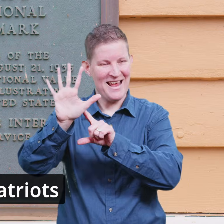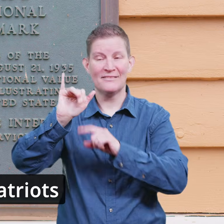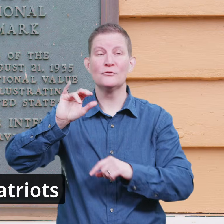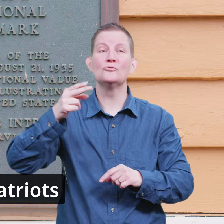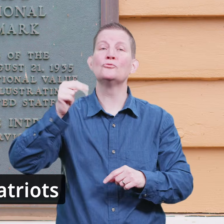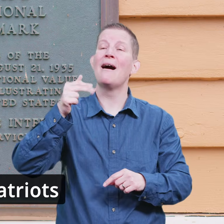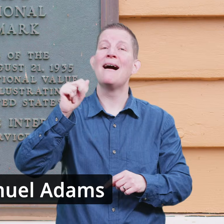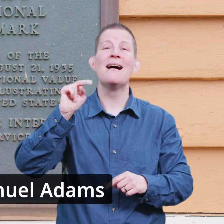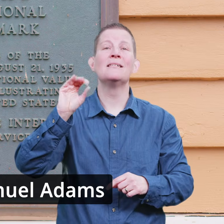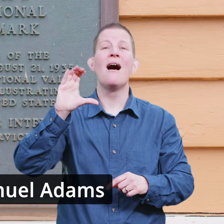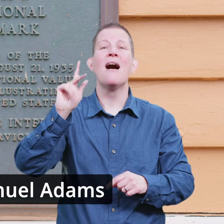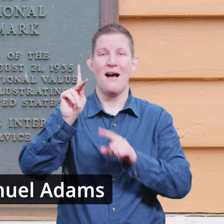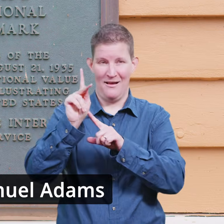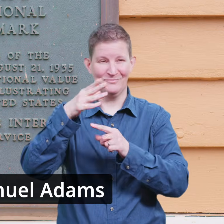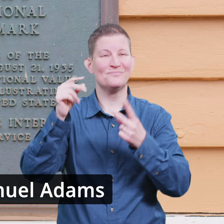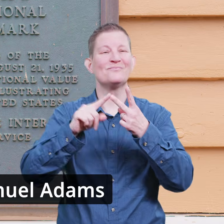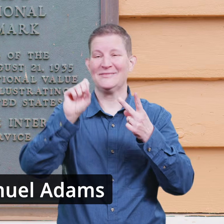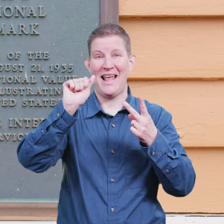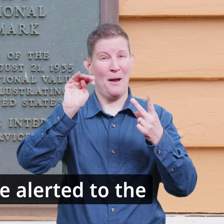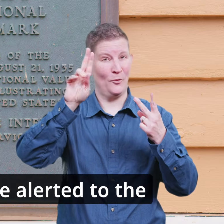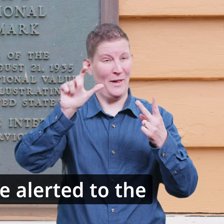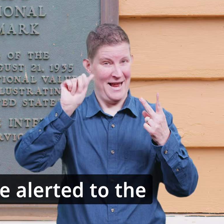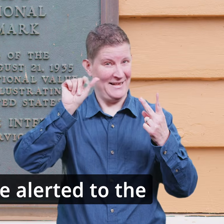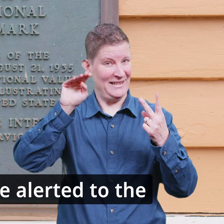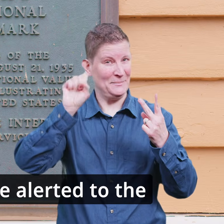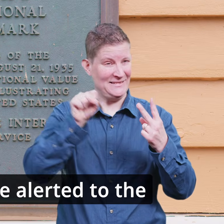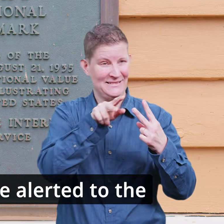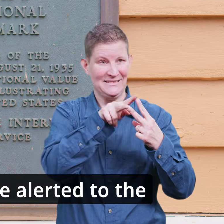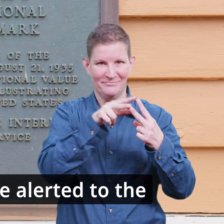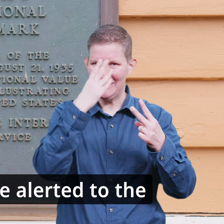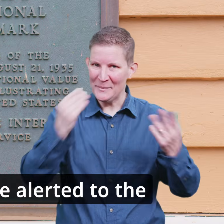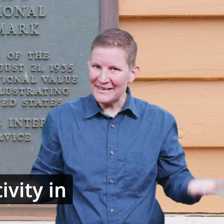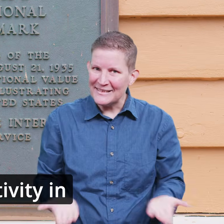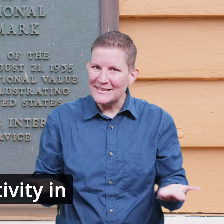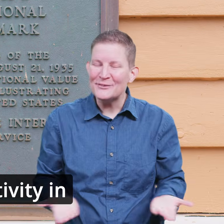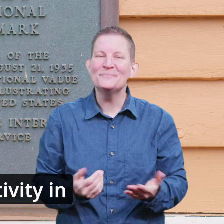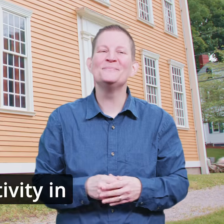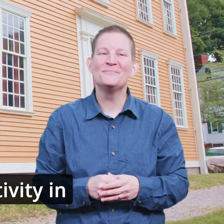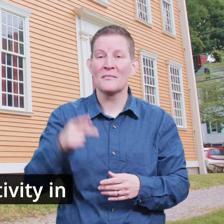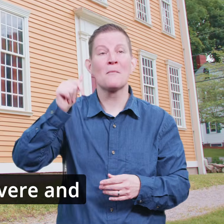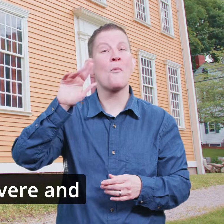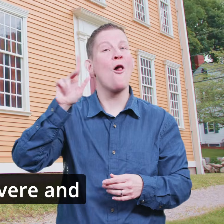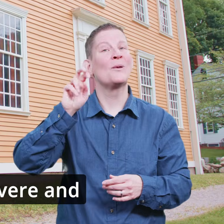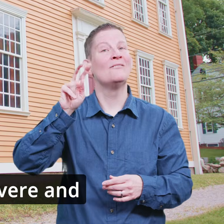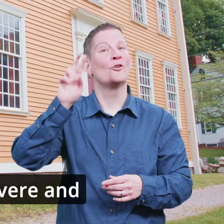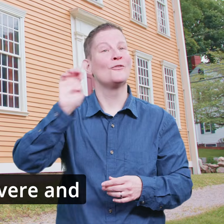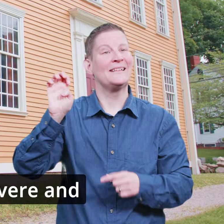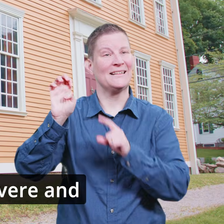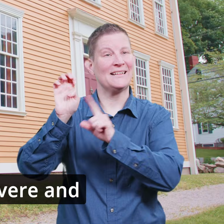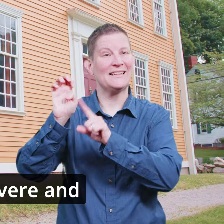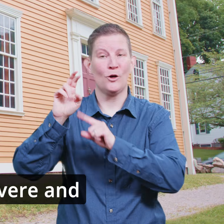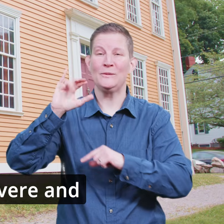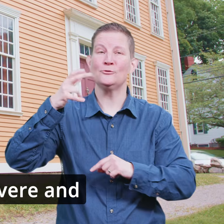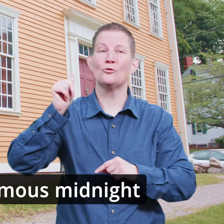1775, when the Patriots John Hancock and Samuel Adams were staying here and were alerted to the British military activity in the area by